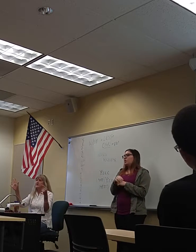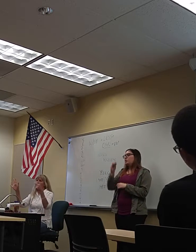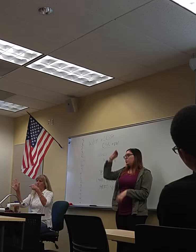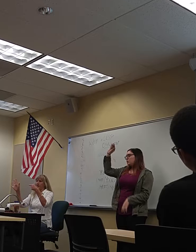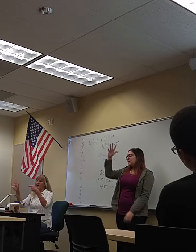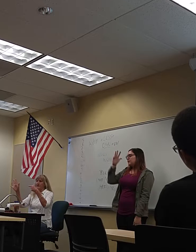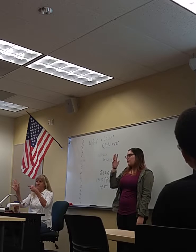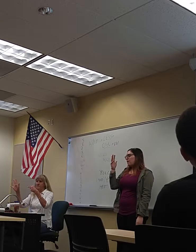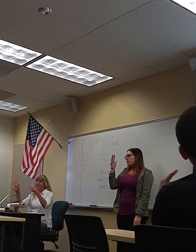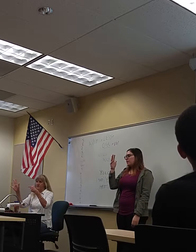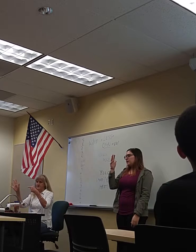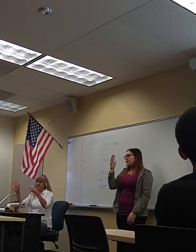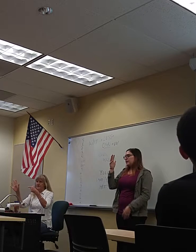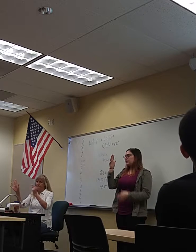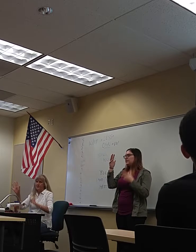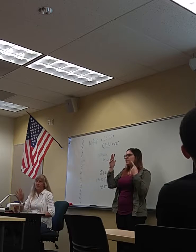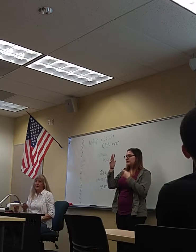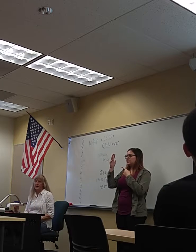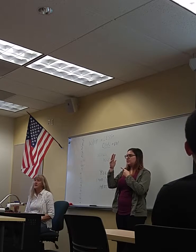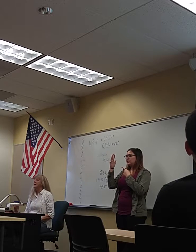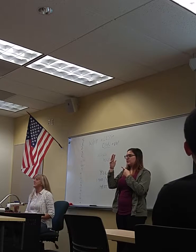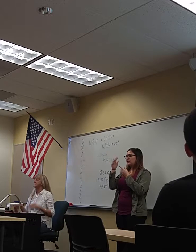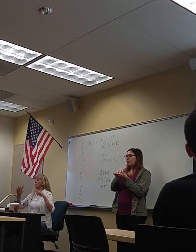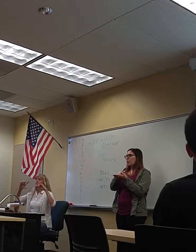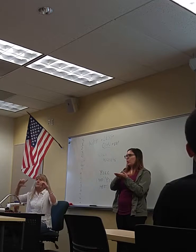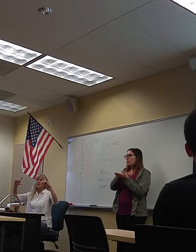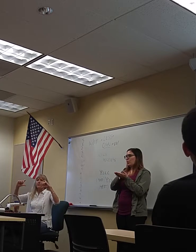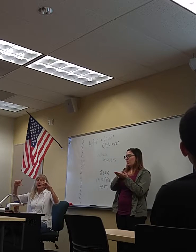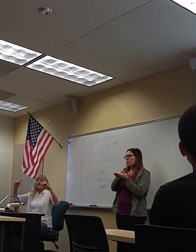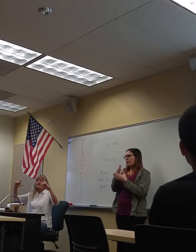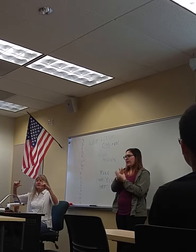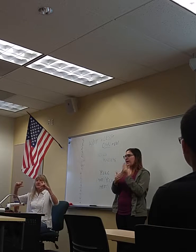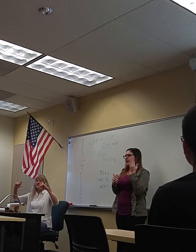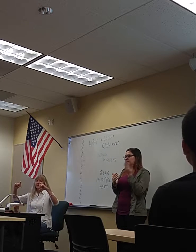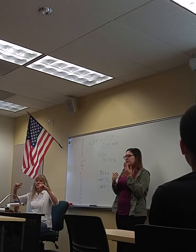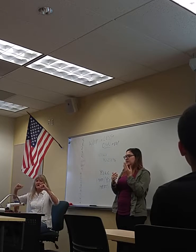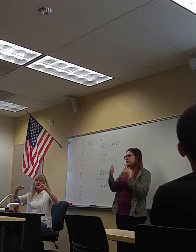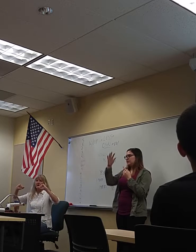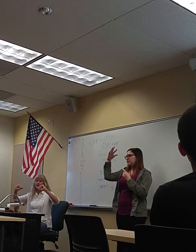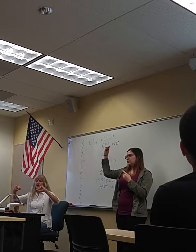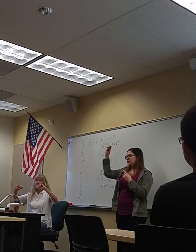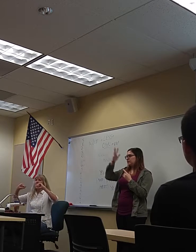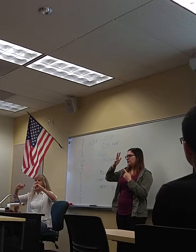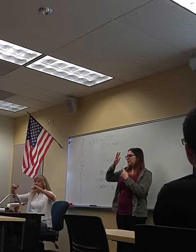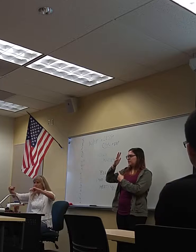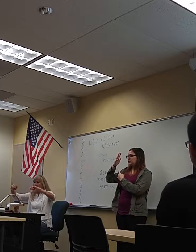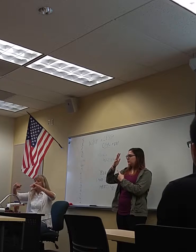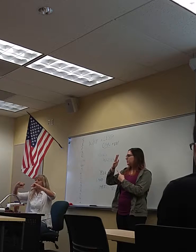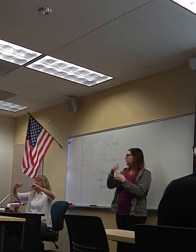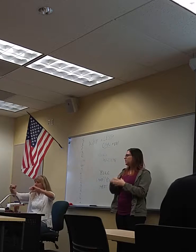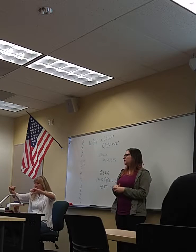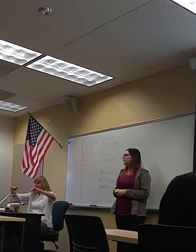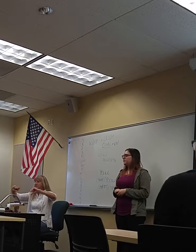our weekend to point to it. Okay, so remember the brackets mean just like Eric and just like Rowena, just like Hannah